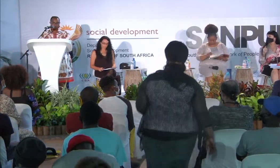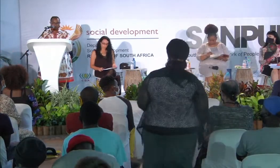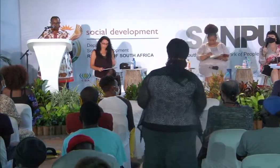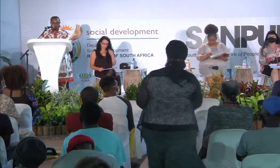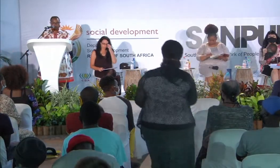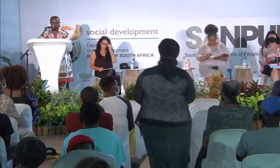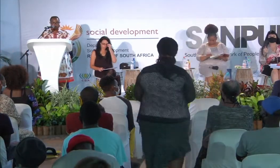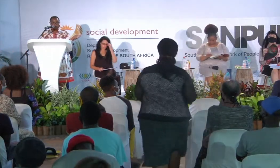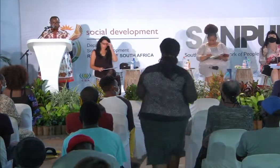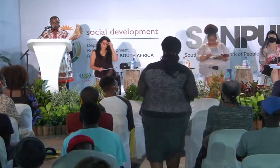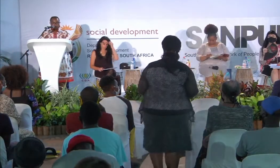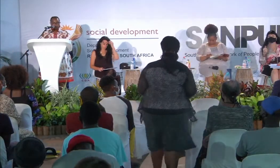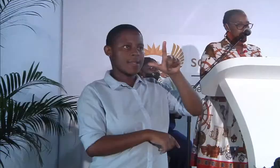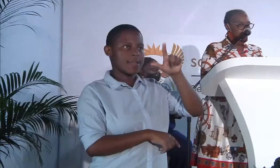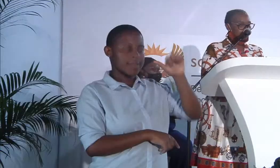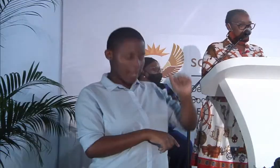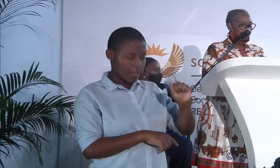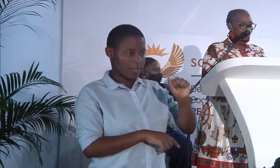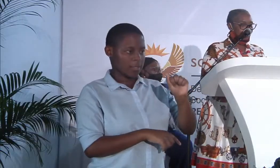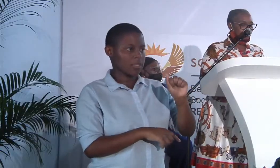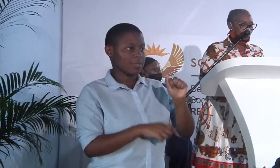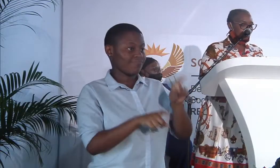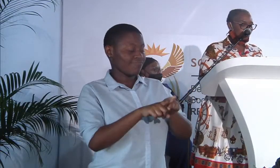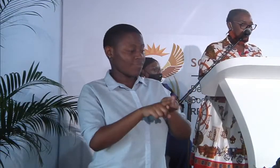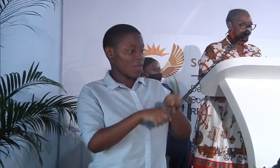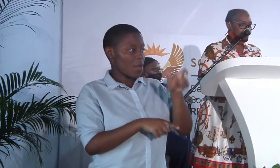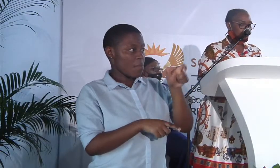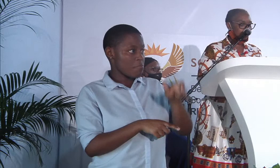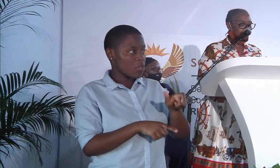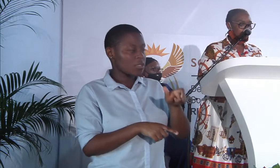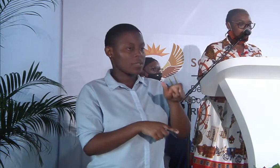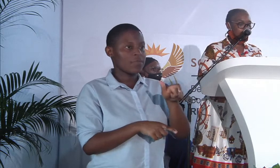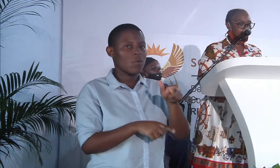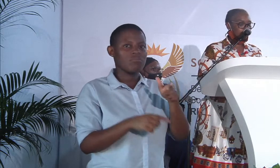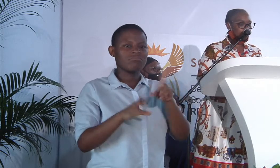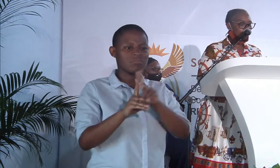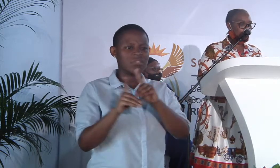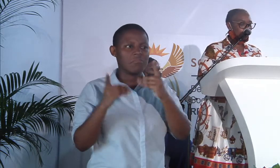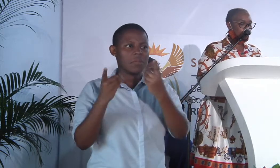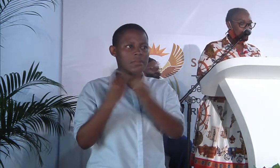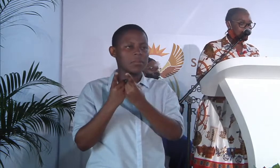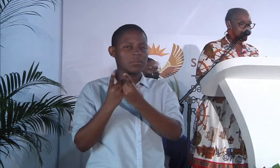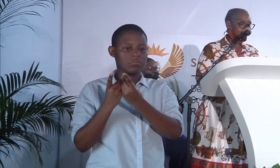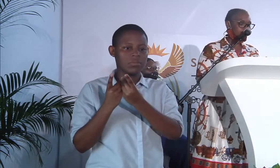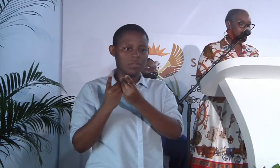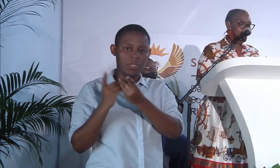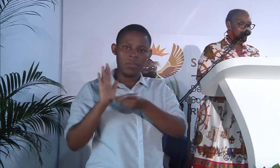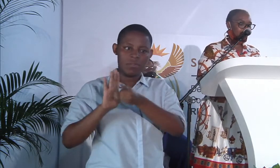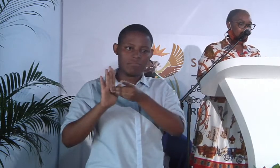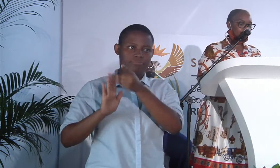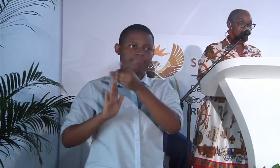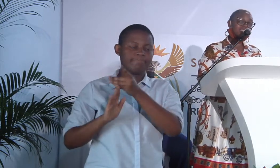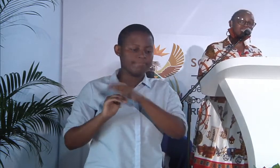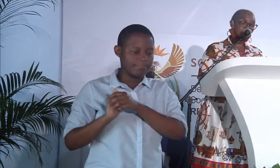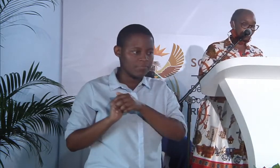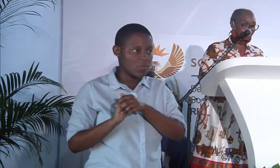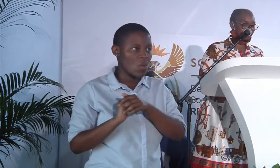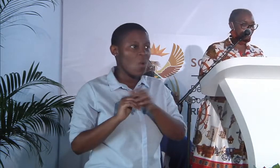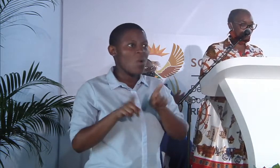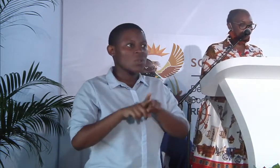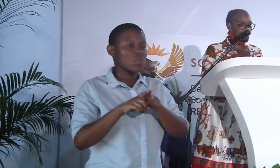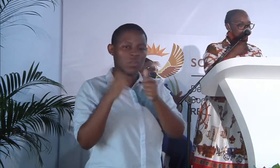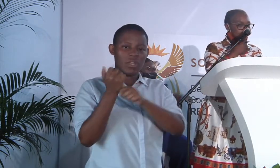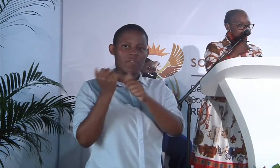in absentia. We also would like to acknowledge the Deputy Mayor from